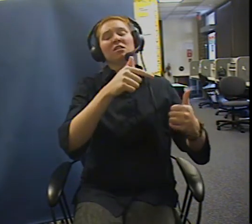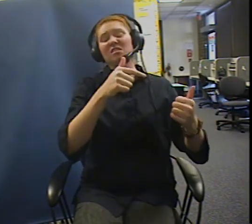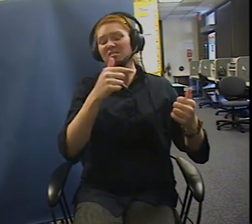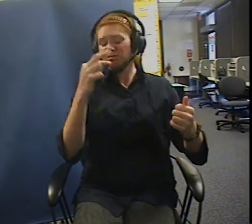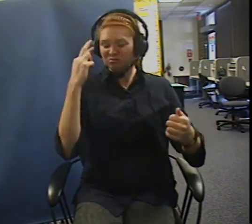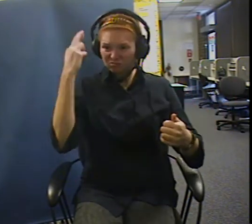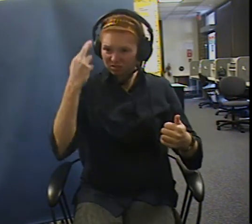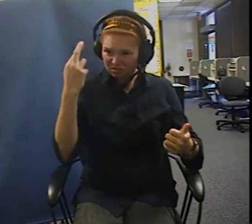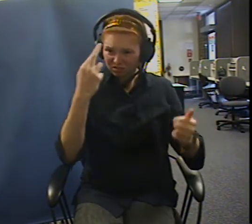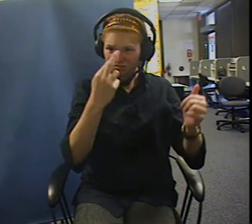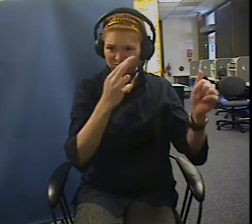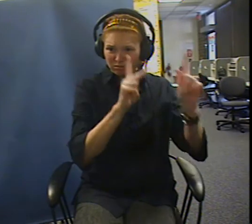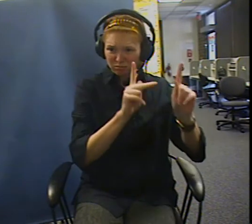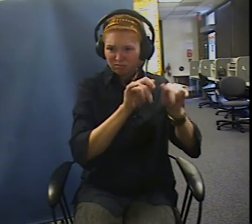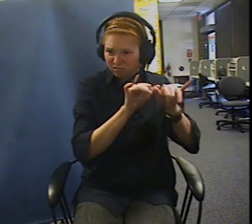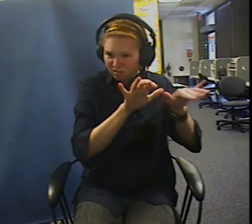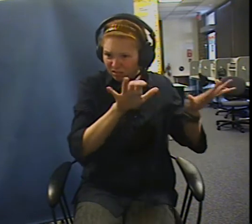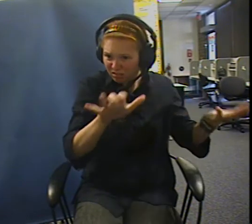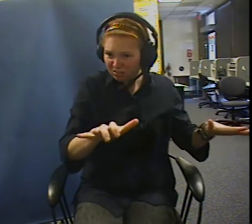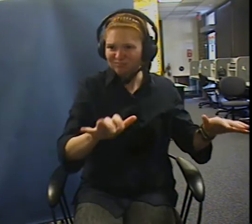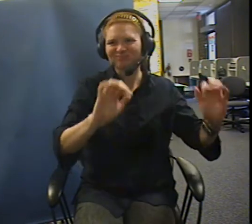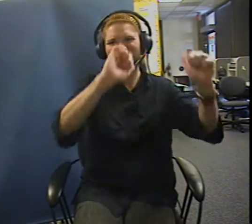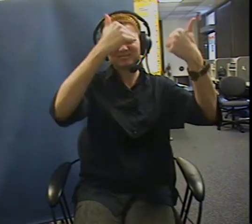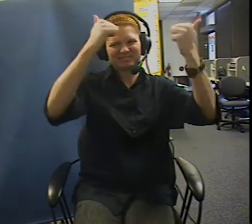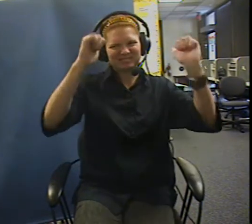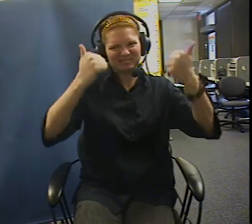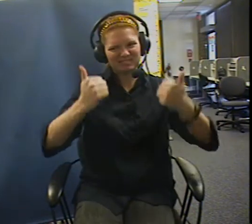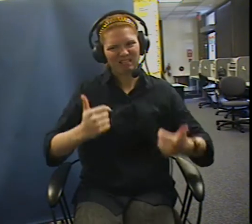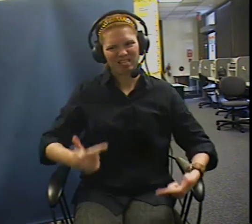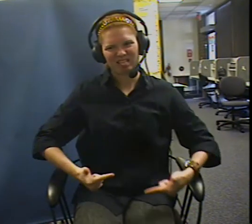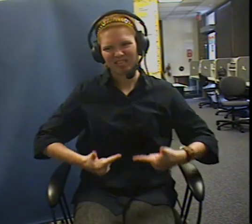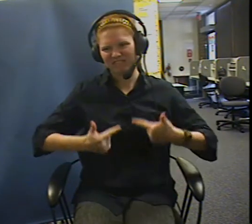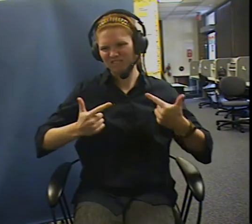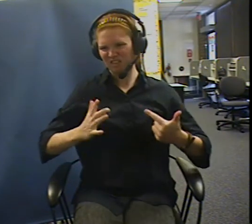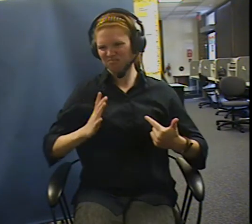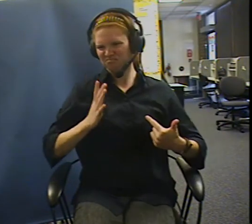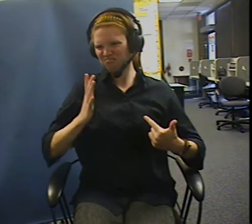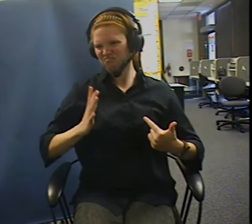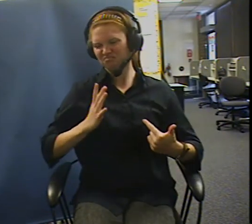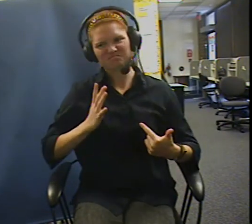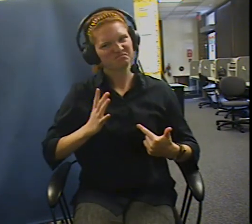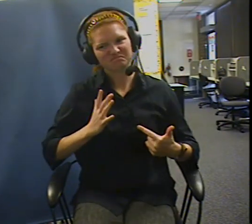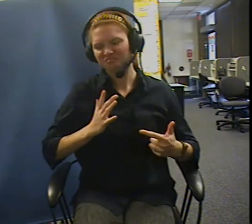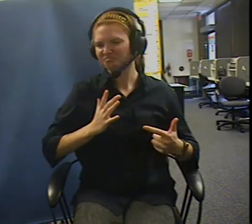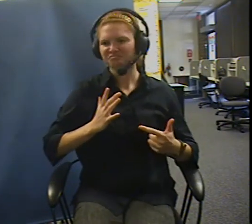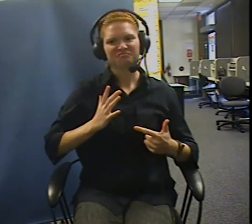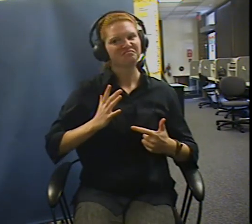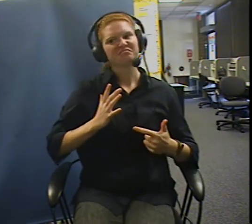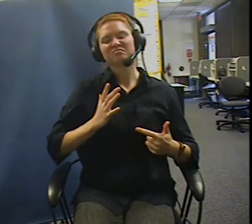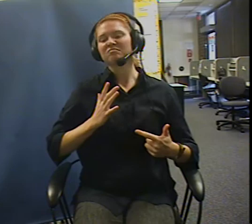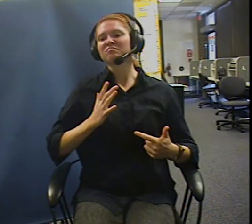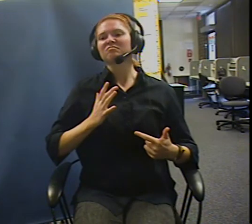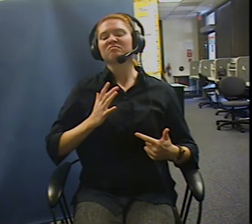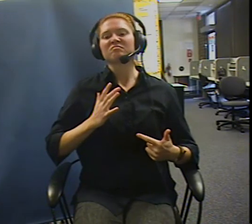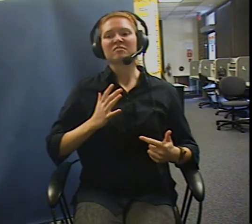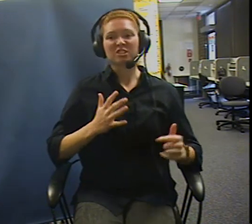Traffic congestion, crowded living conditions, and pollution made many city neighborhoods unattractive